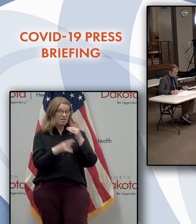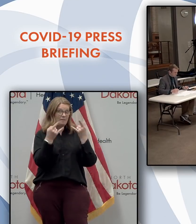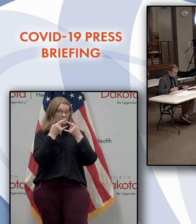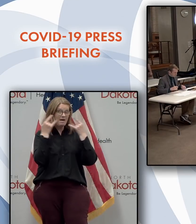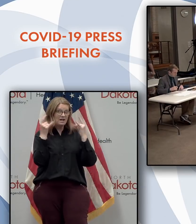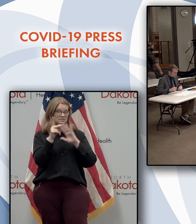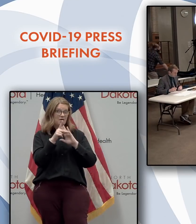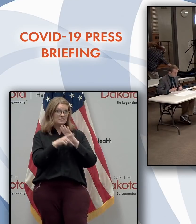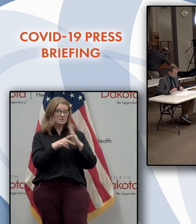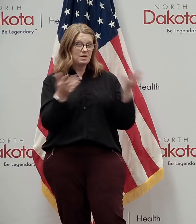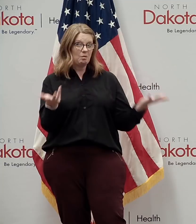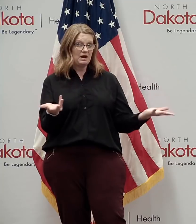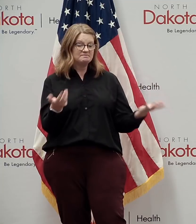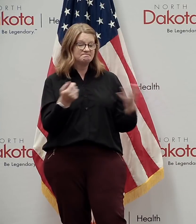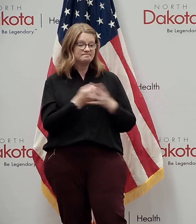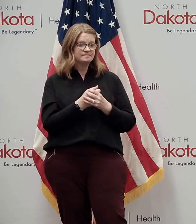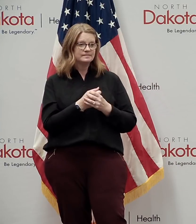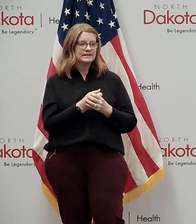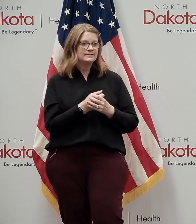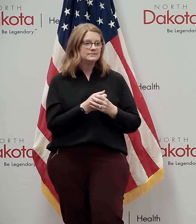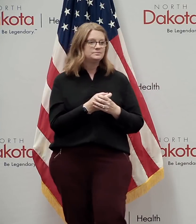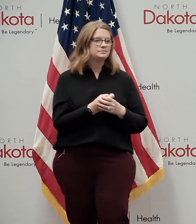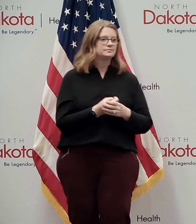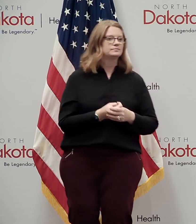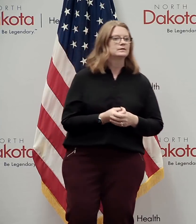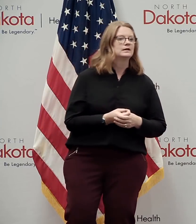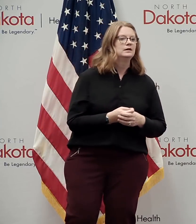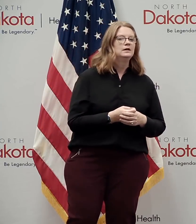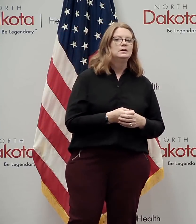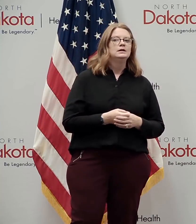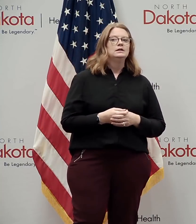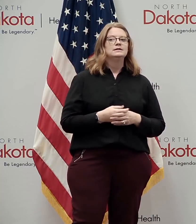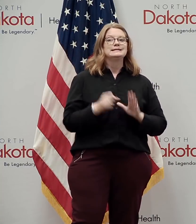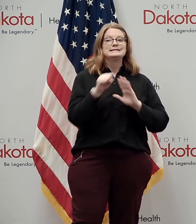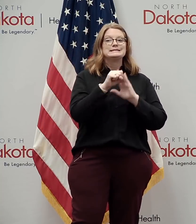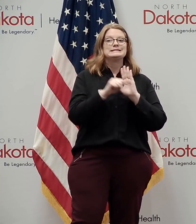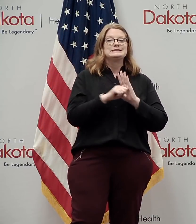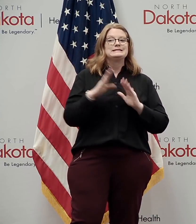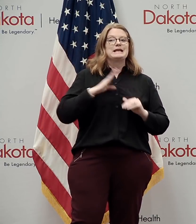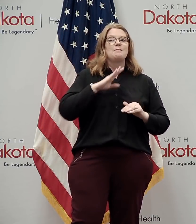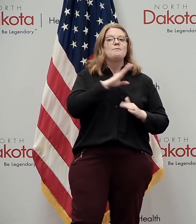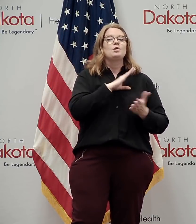on campuses? So the policy for masks, that's what the state board is taking up tomorrow.